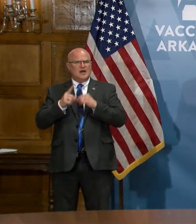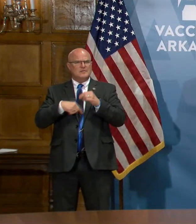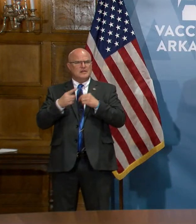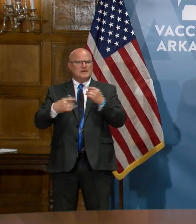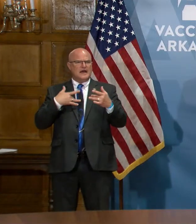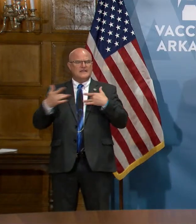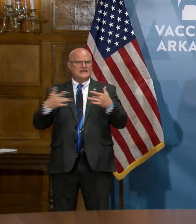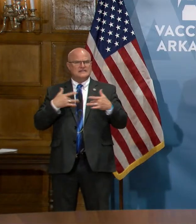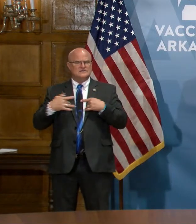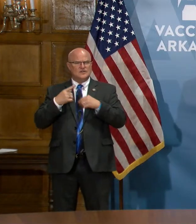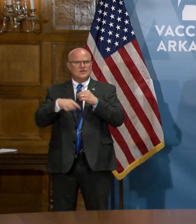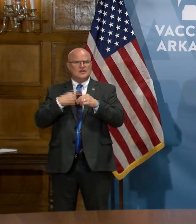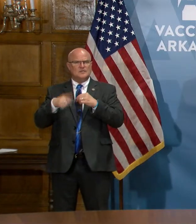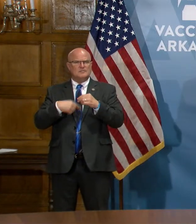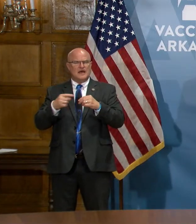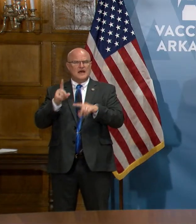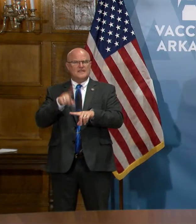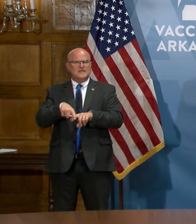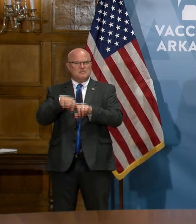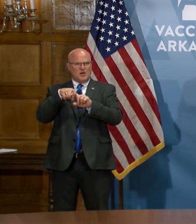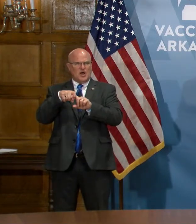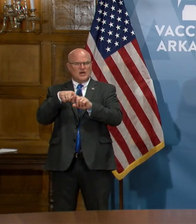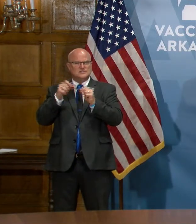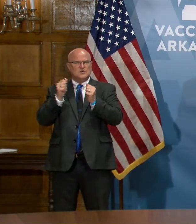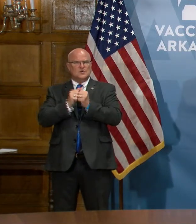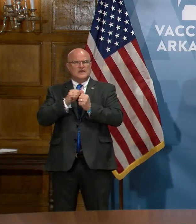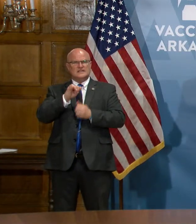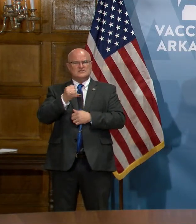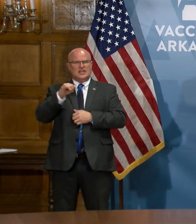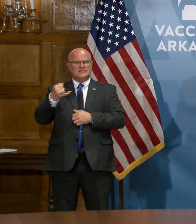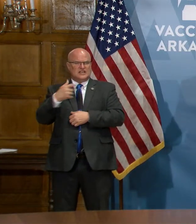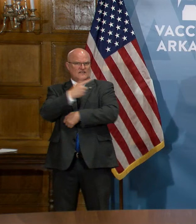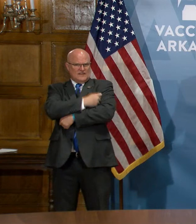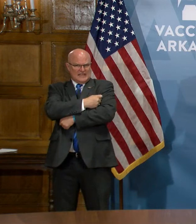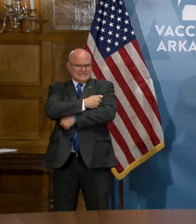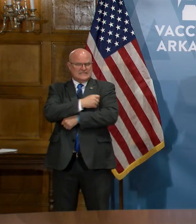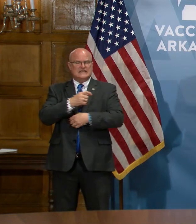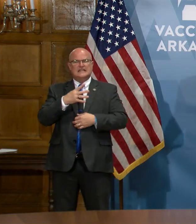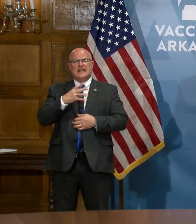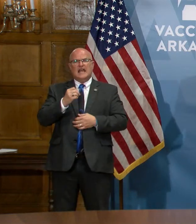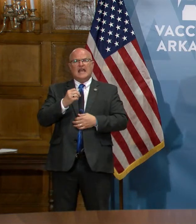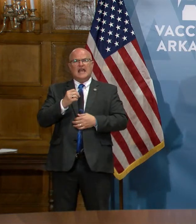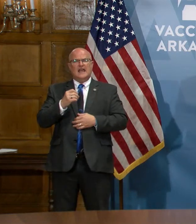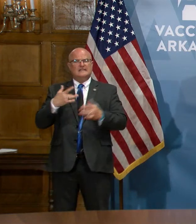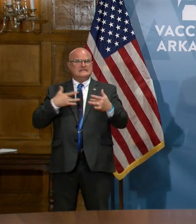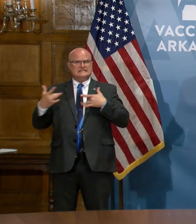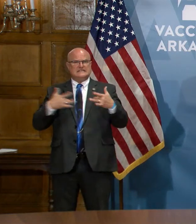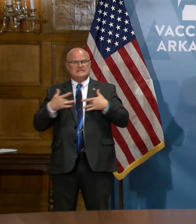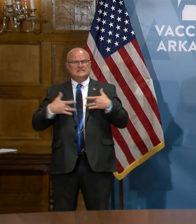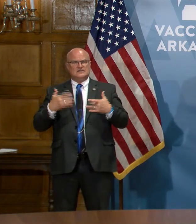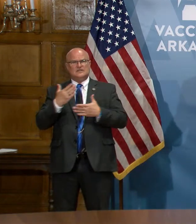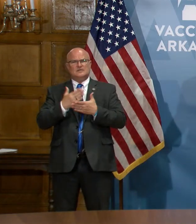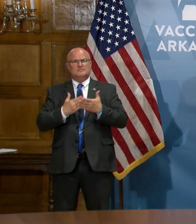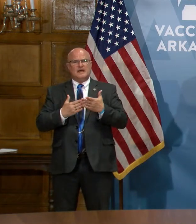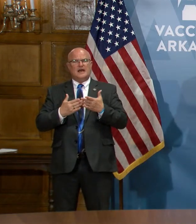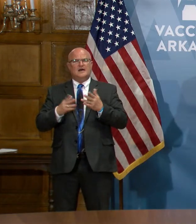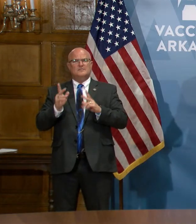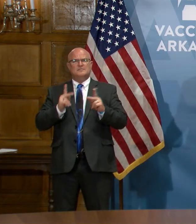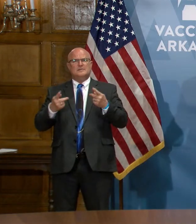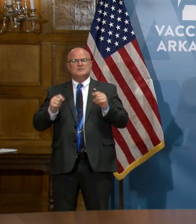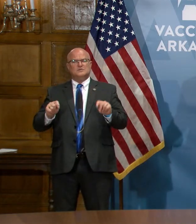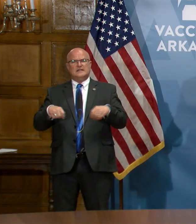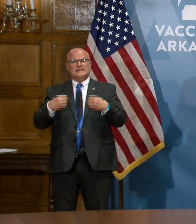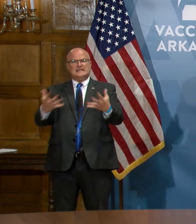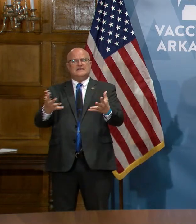the concern over the pause still happening with the J&J vaccine and the worry about sometimes trying to get that